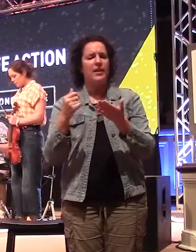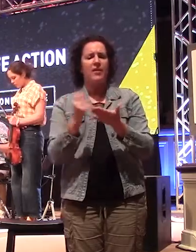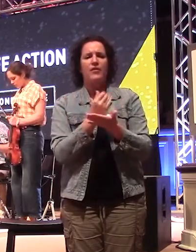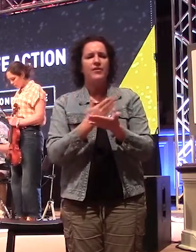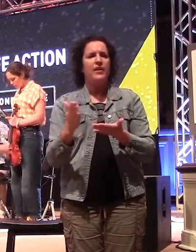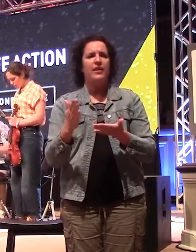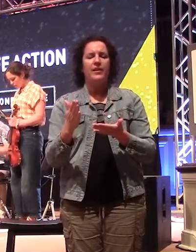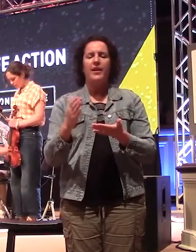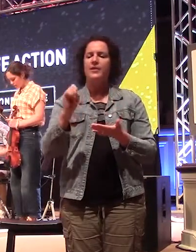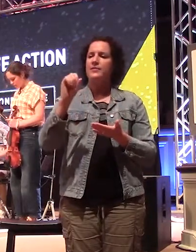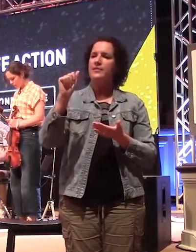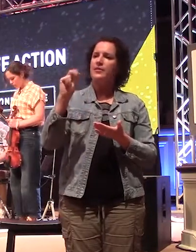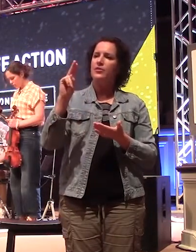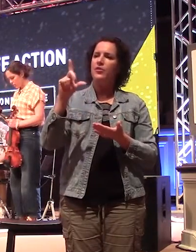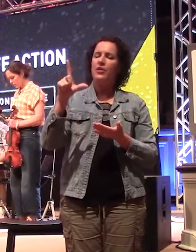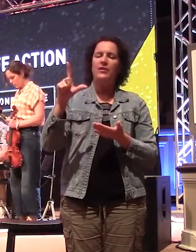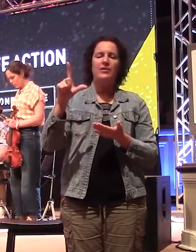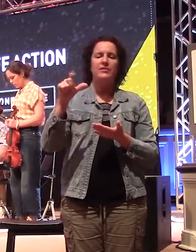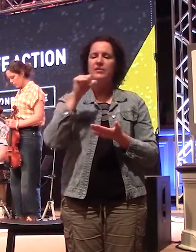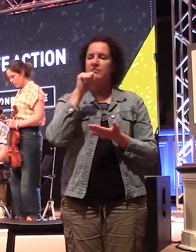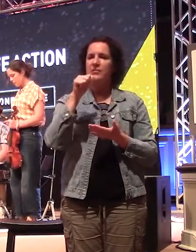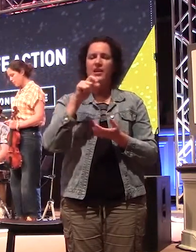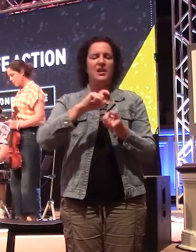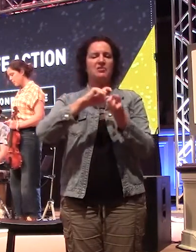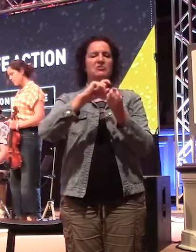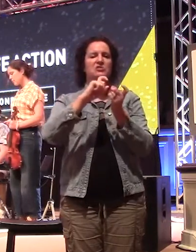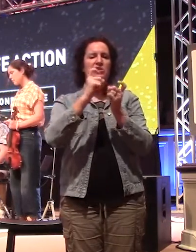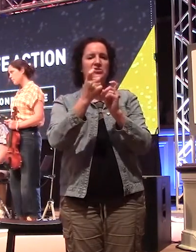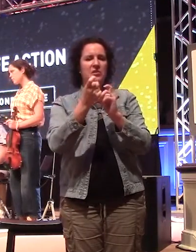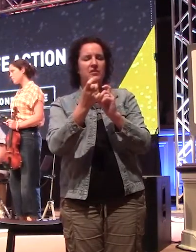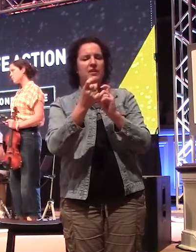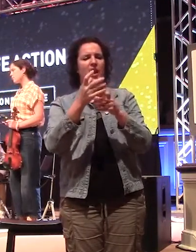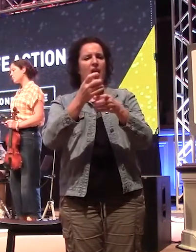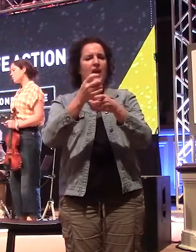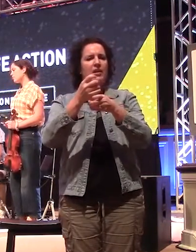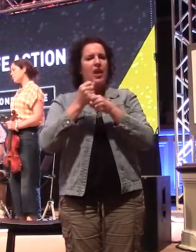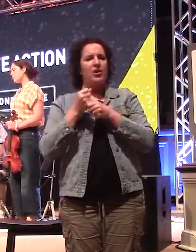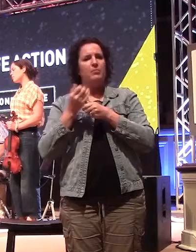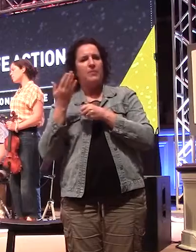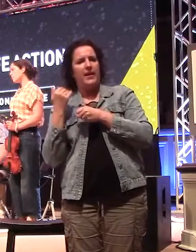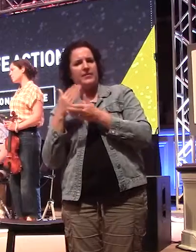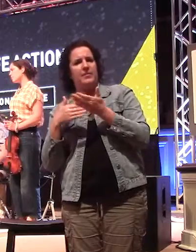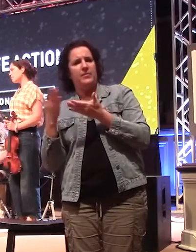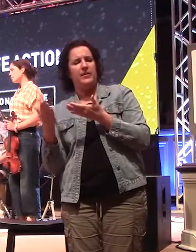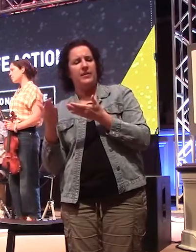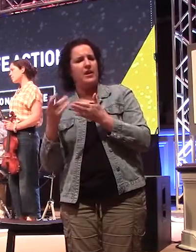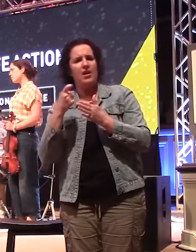Saul decided to make an adjustment to that, to hold something back. It cost him everything.